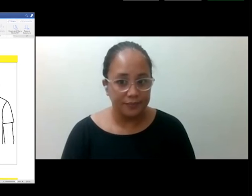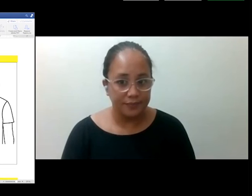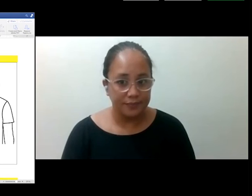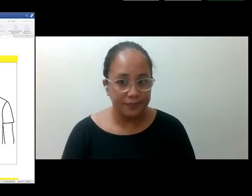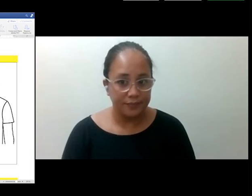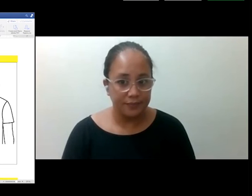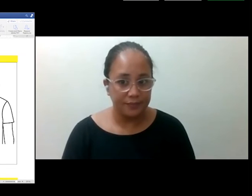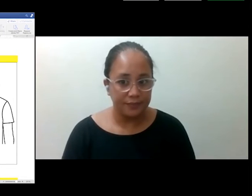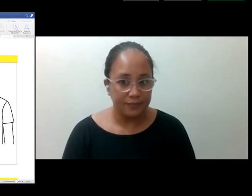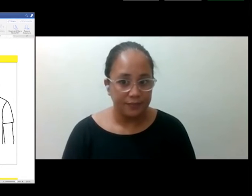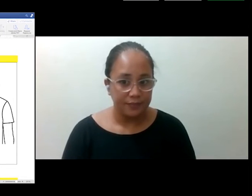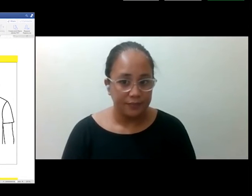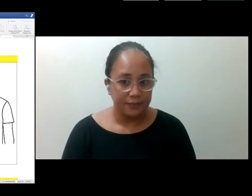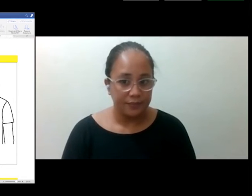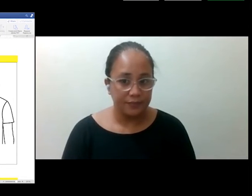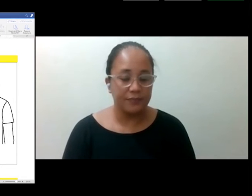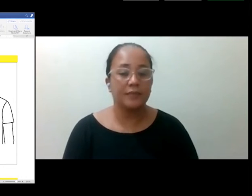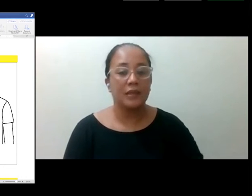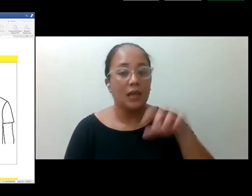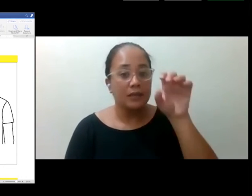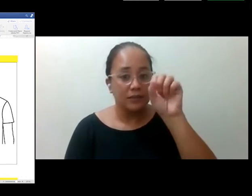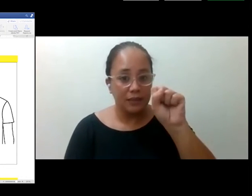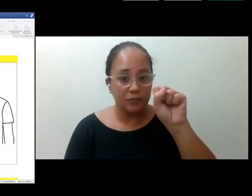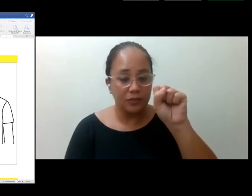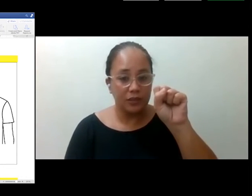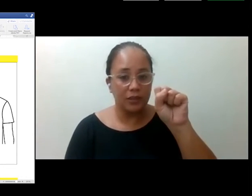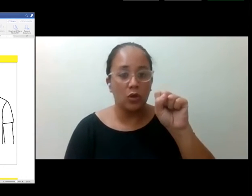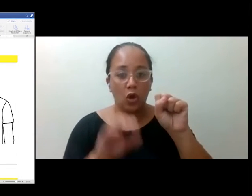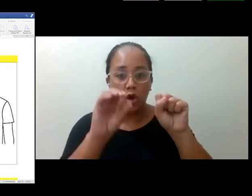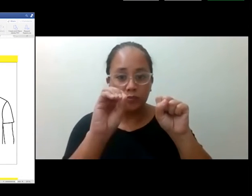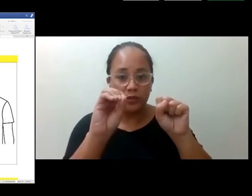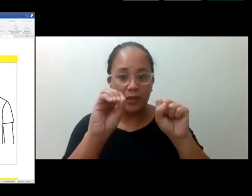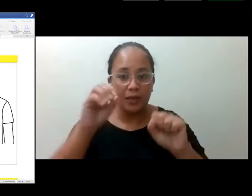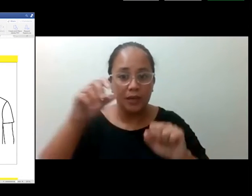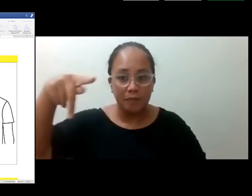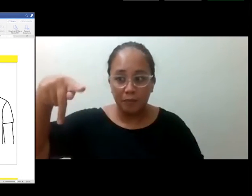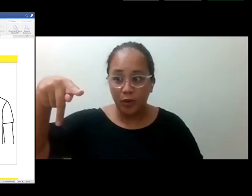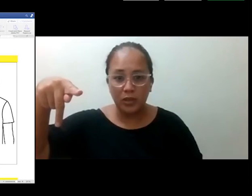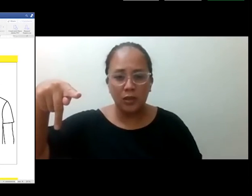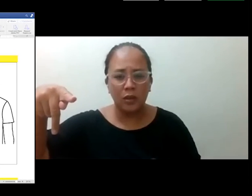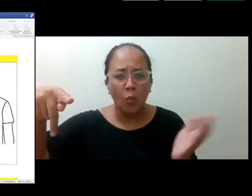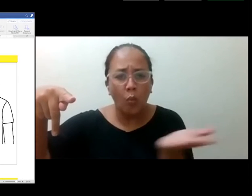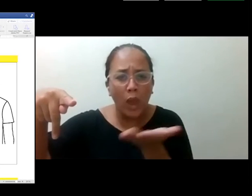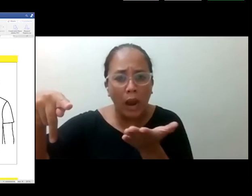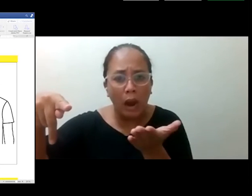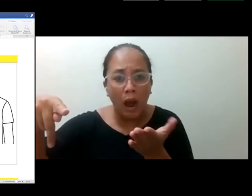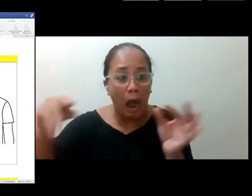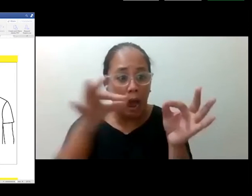the subject, object, predicate is a whole sentence.